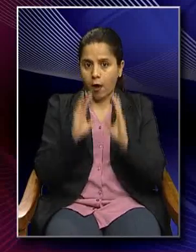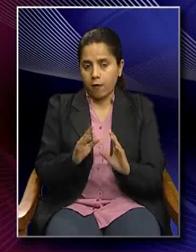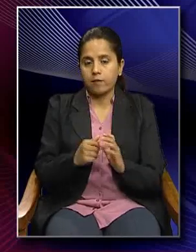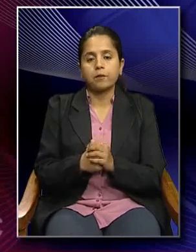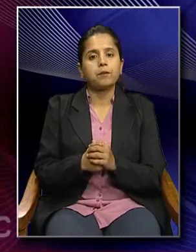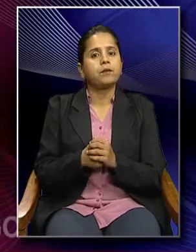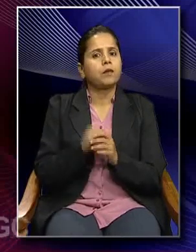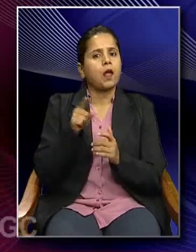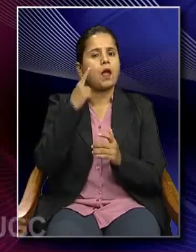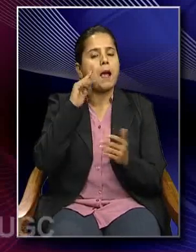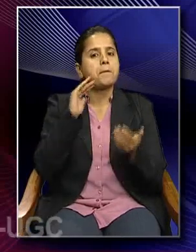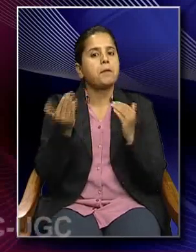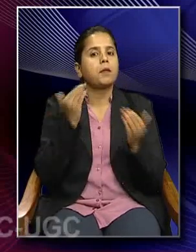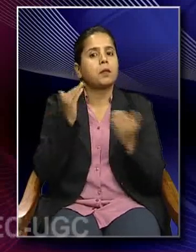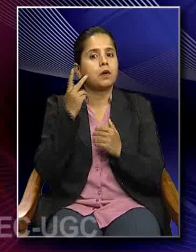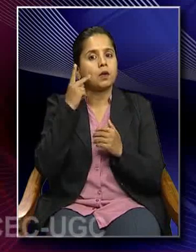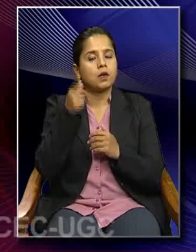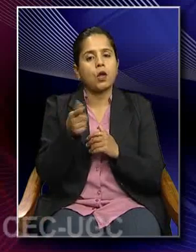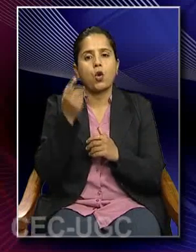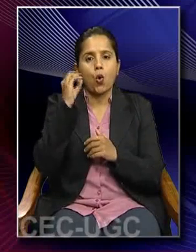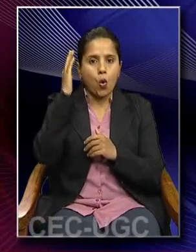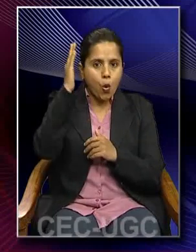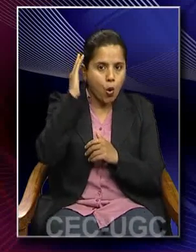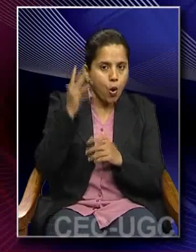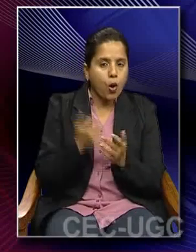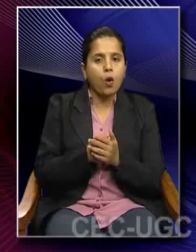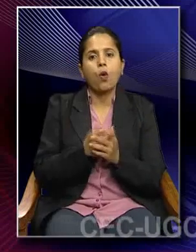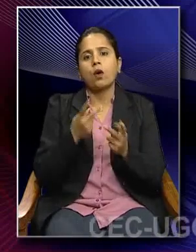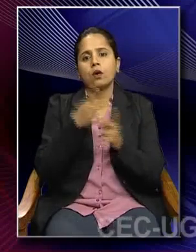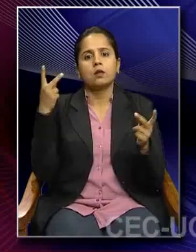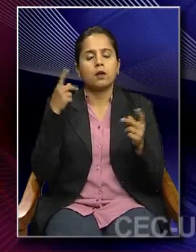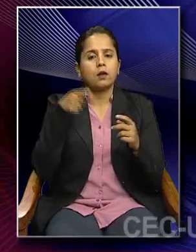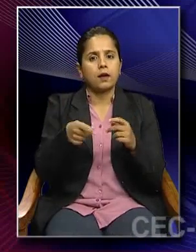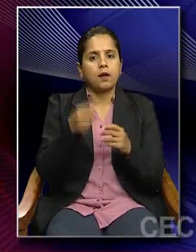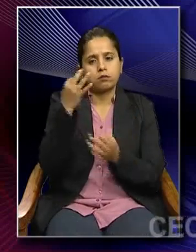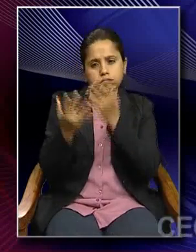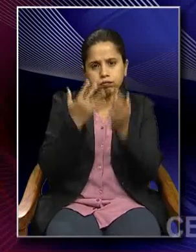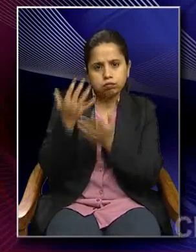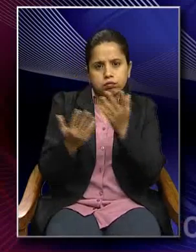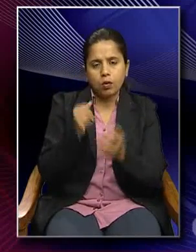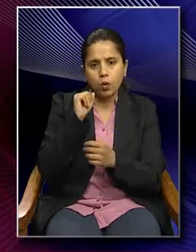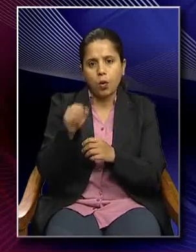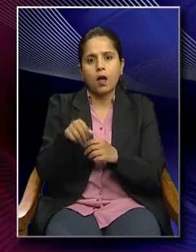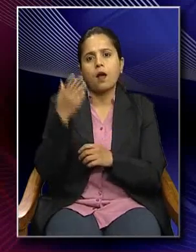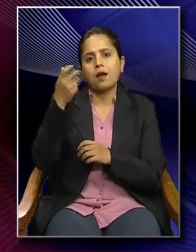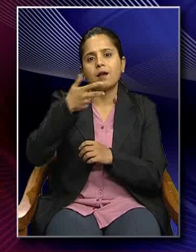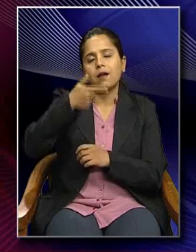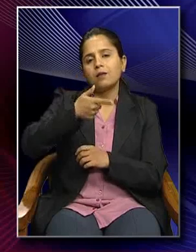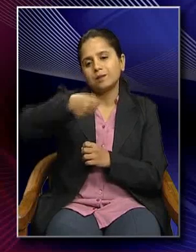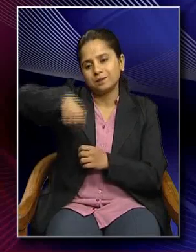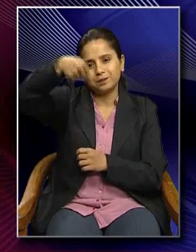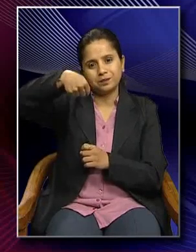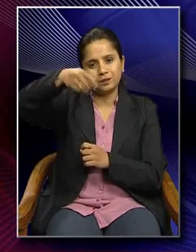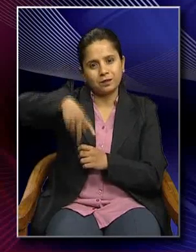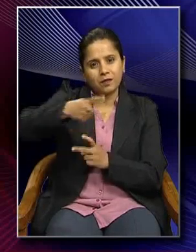They are compared to the oil, the wick and the flame of the lamp,